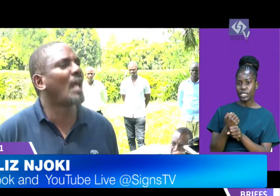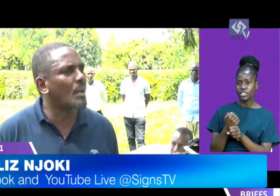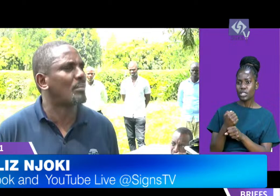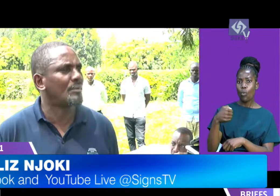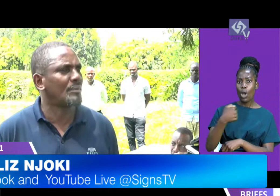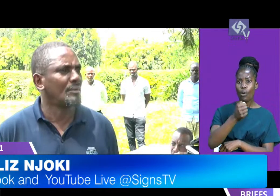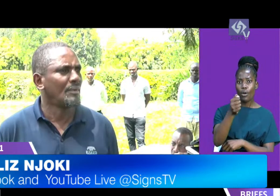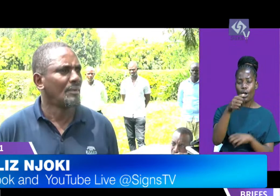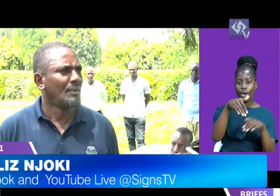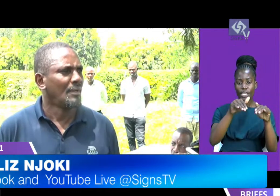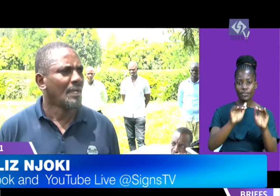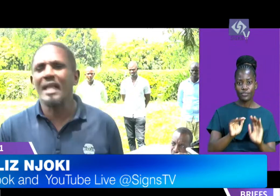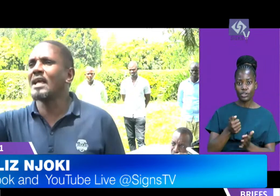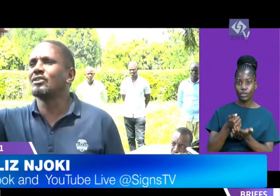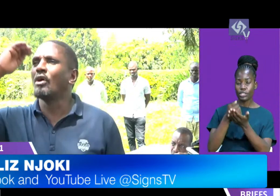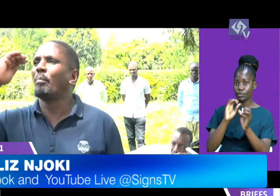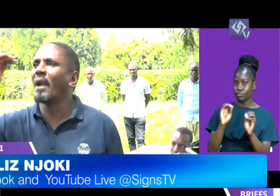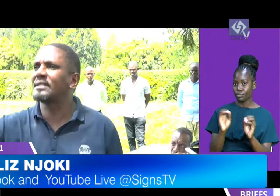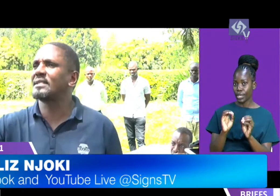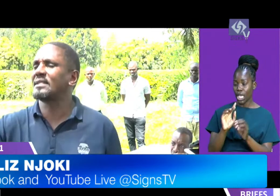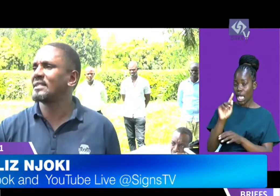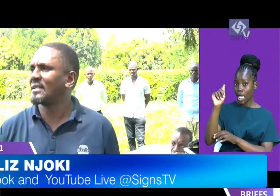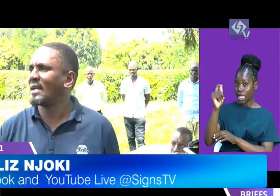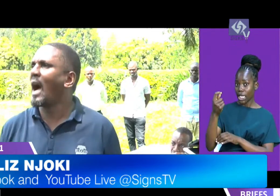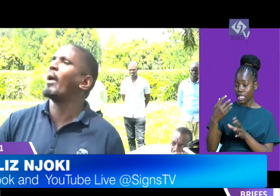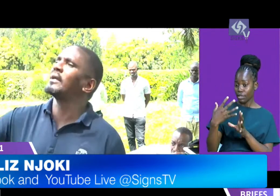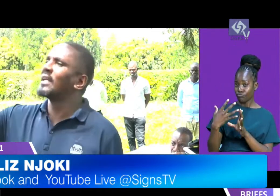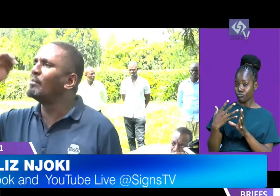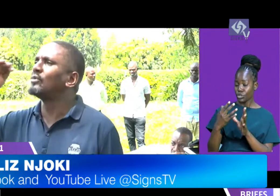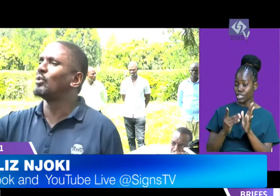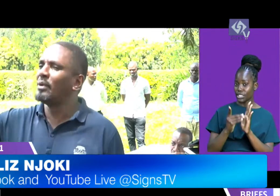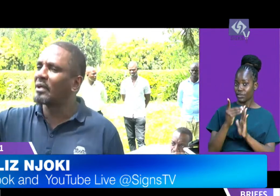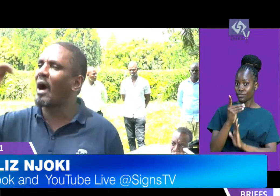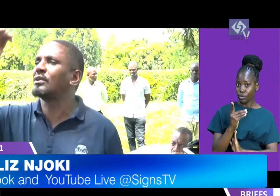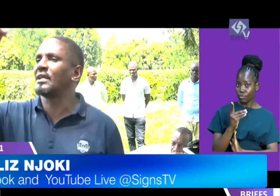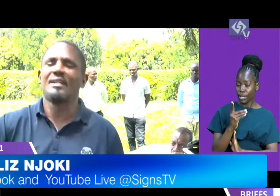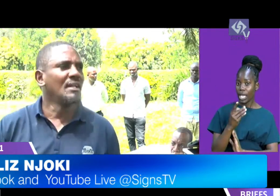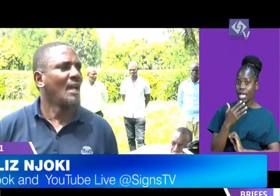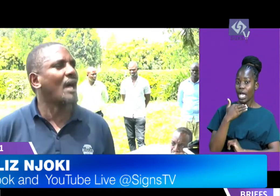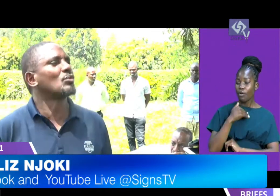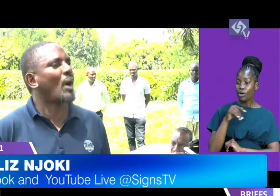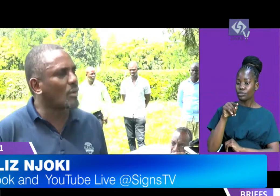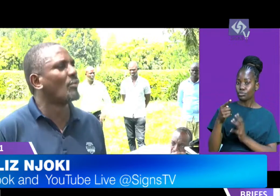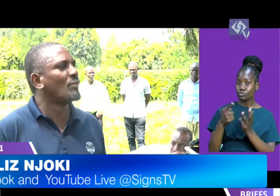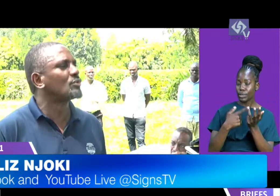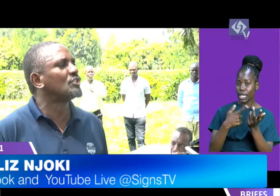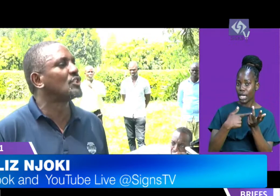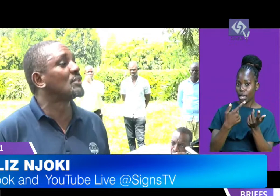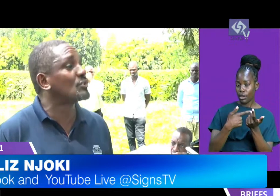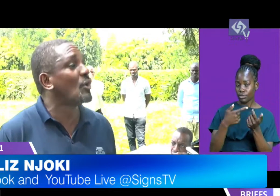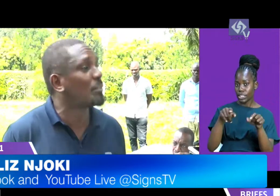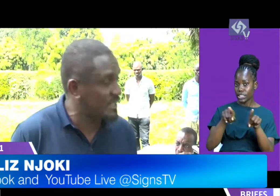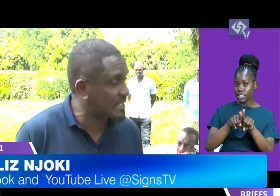help. Kenya is going places. I want Game to be counted as one of those constituencies going places.